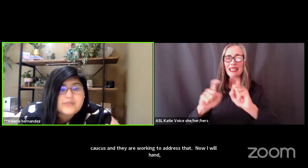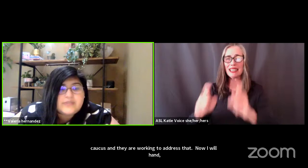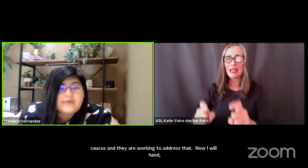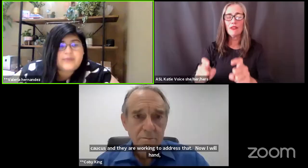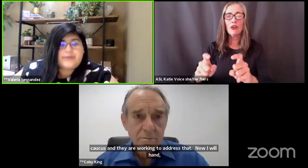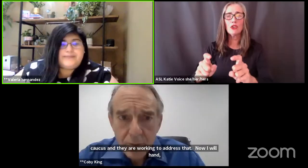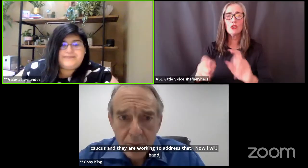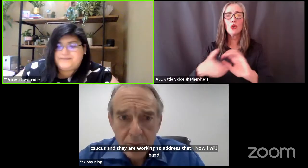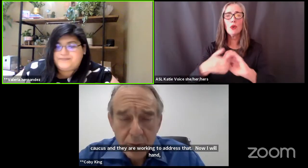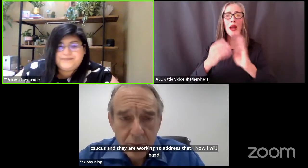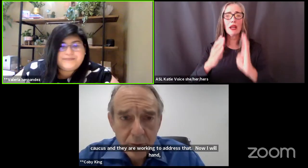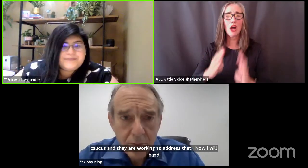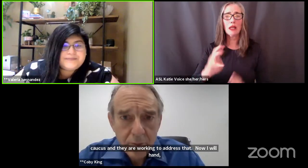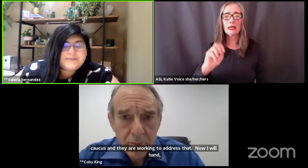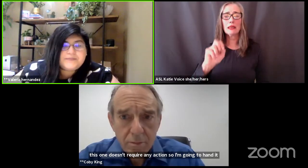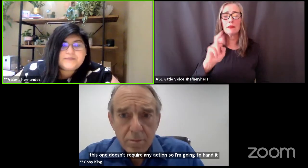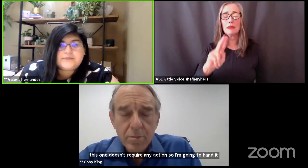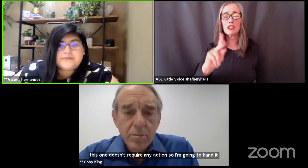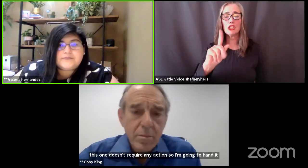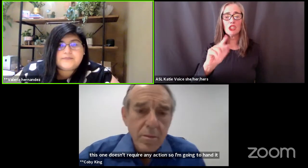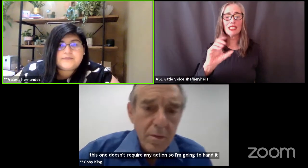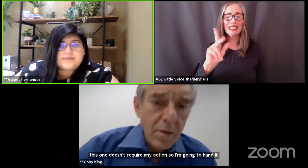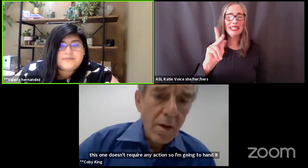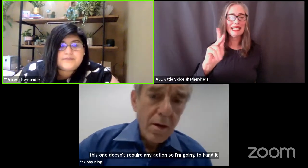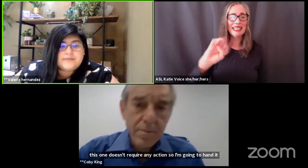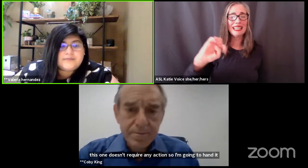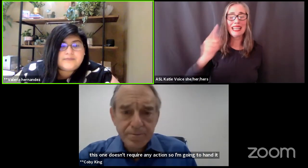rest of the Rules Committee report.